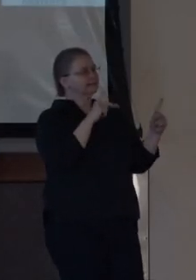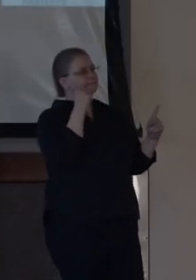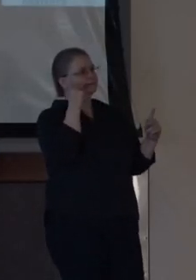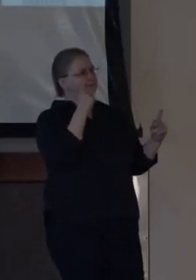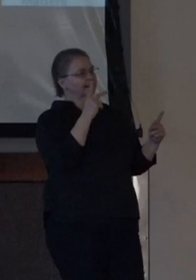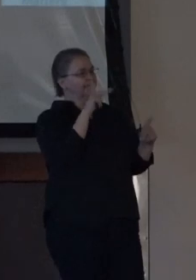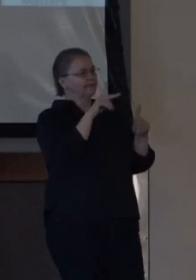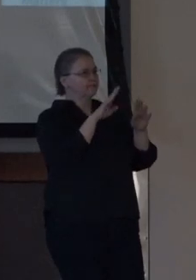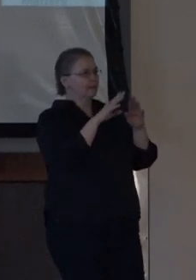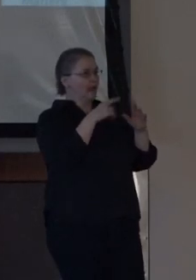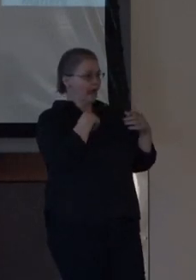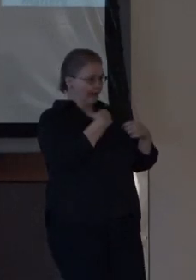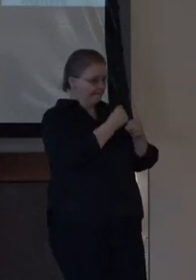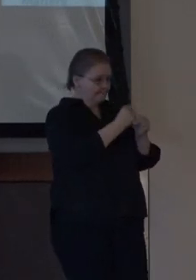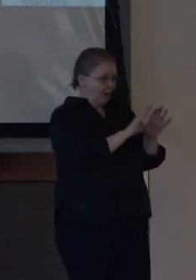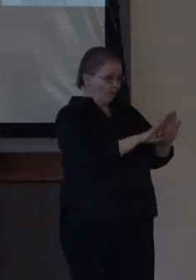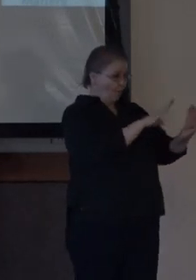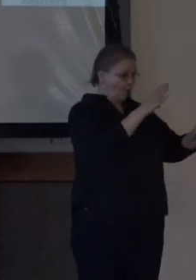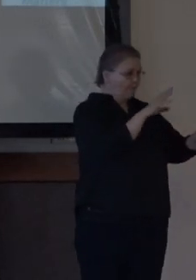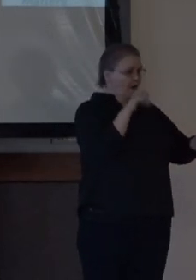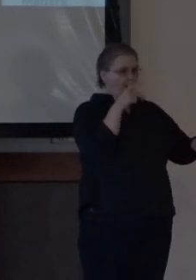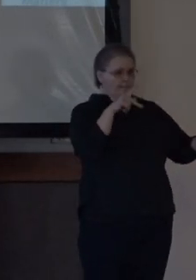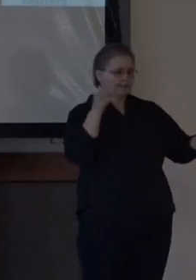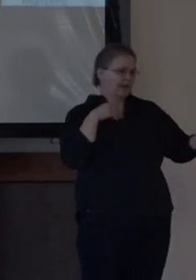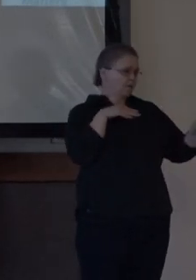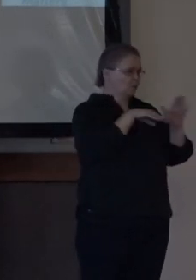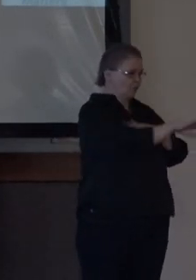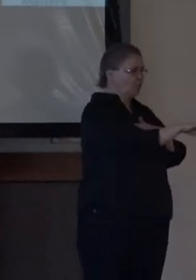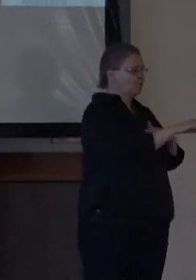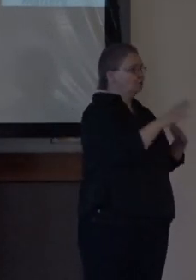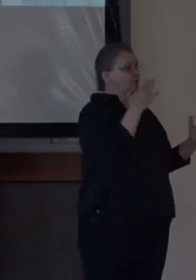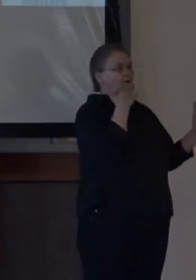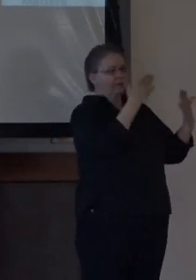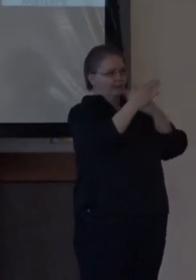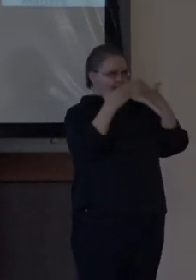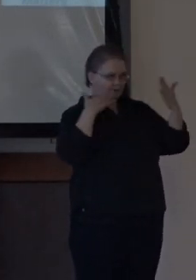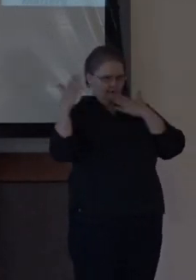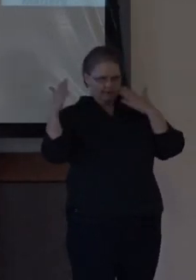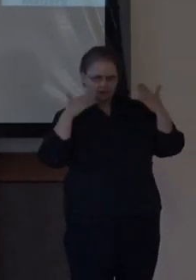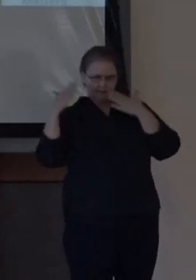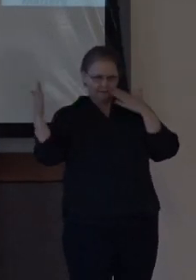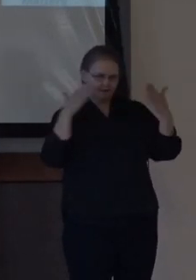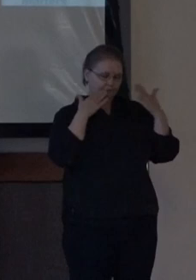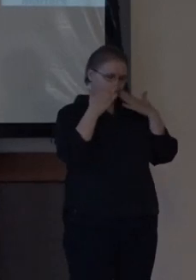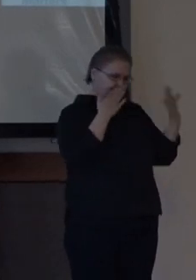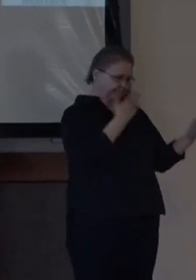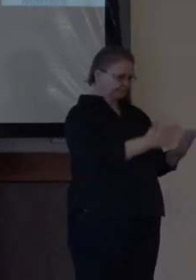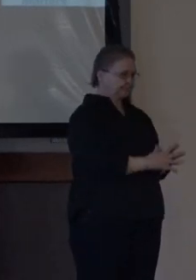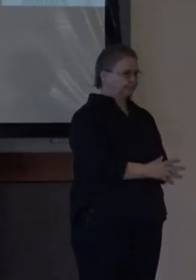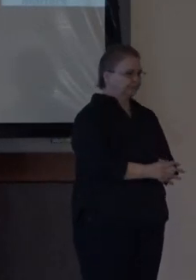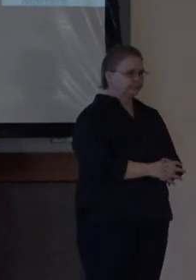those openings I created by breaking those glass ceilings. Thank you so much, everybody.